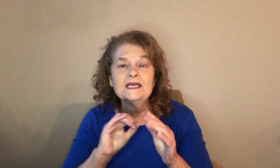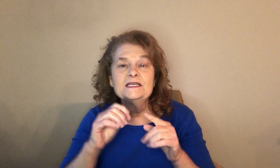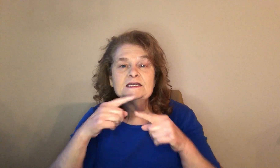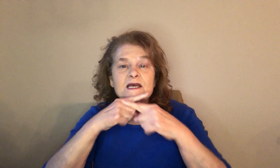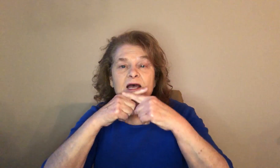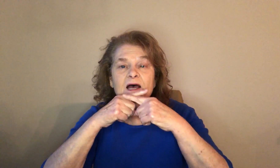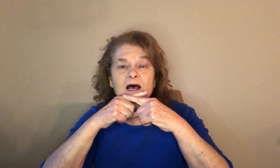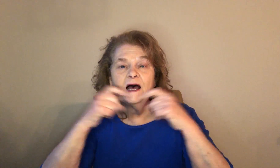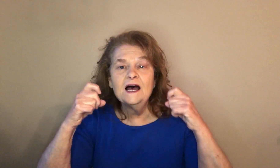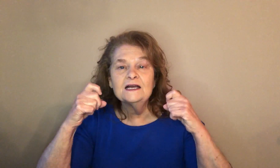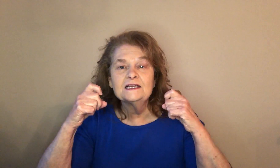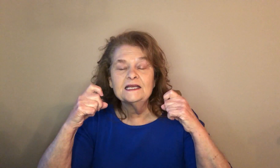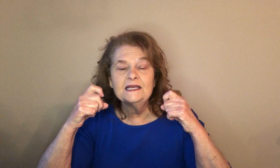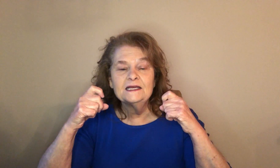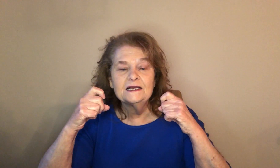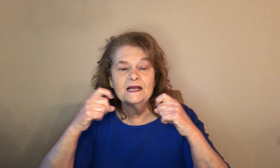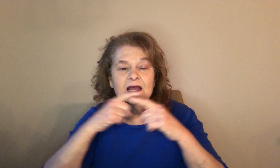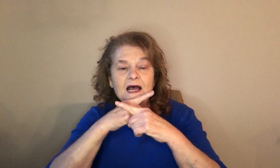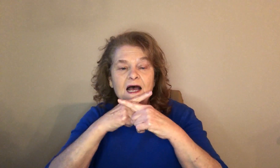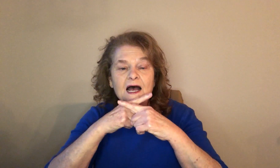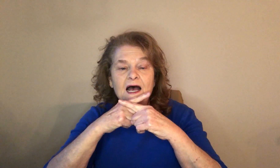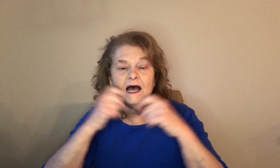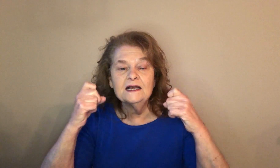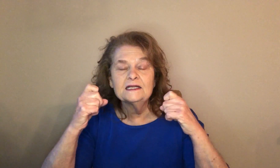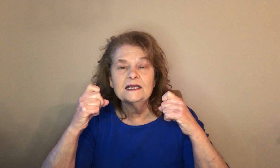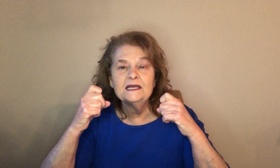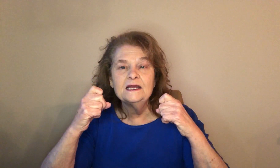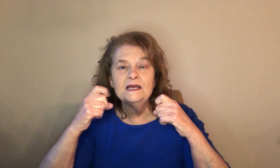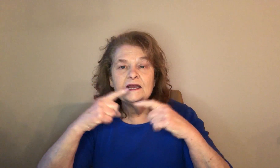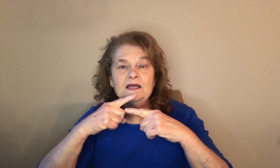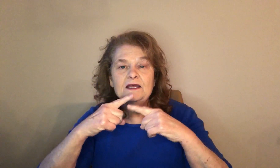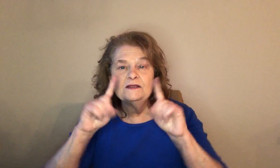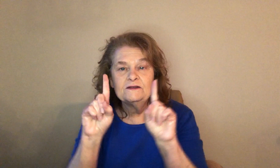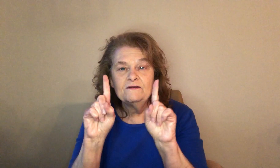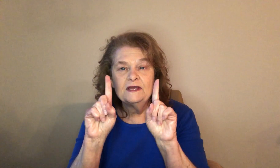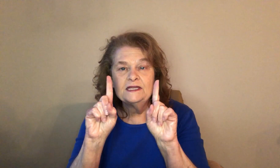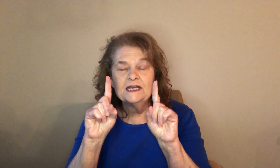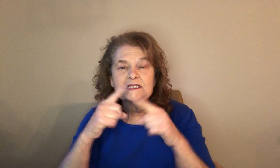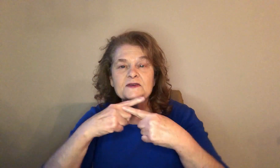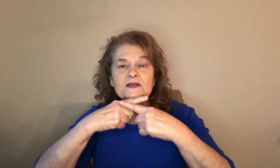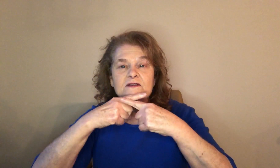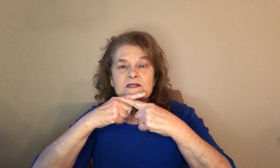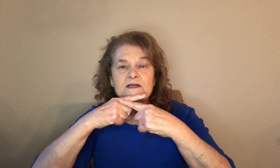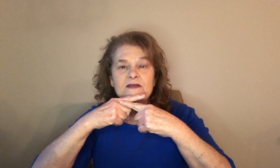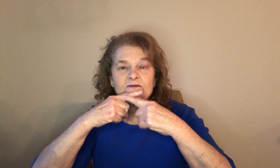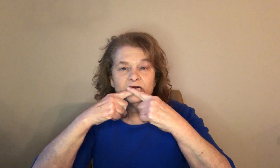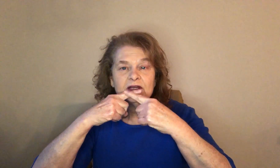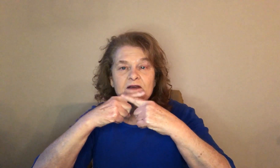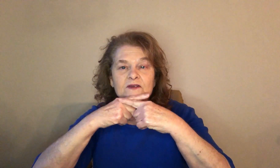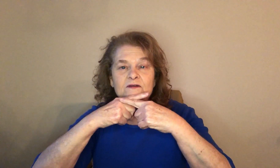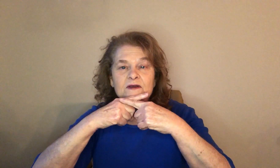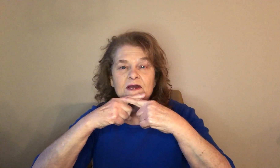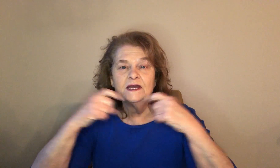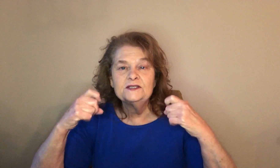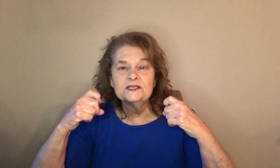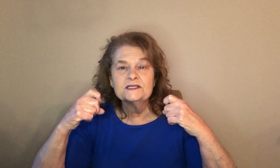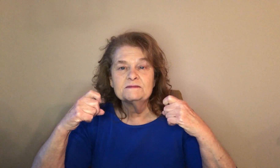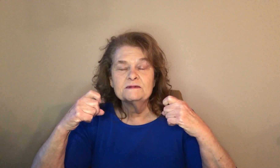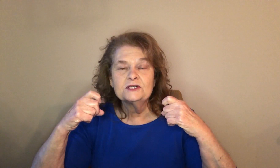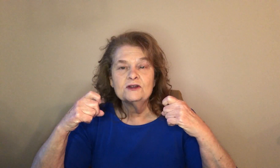is ugly. Ugly. Index fingers in front of you and just turn